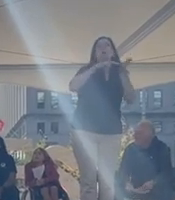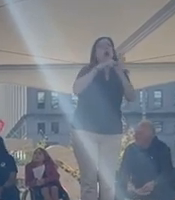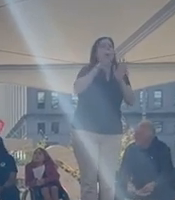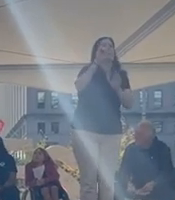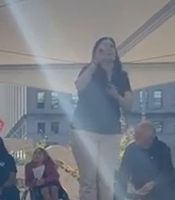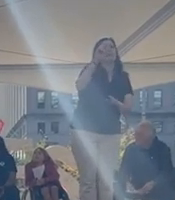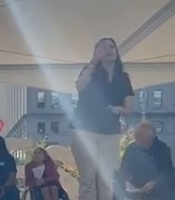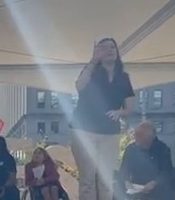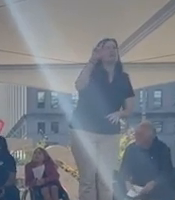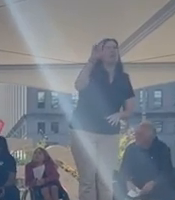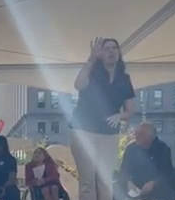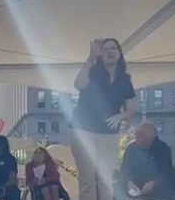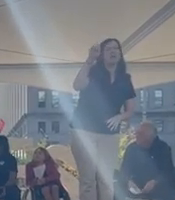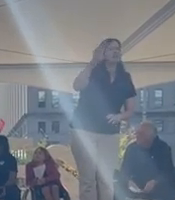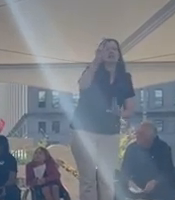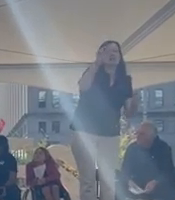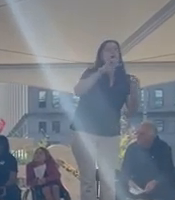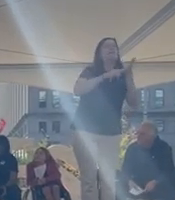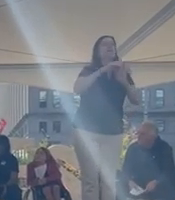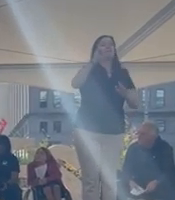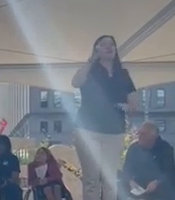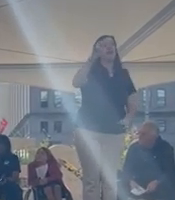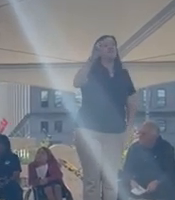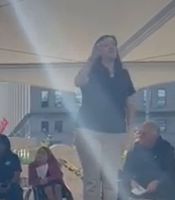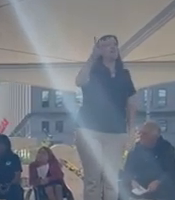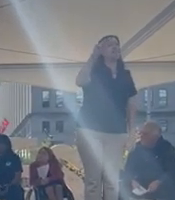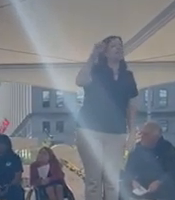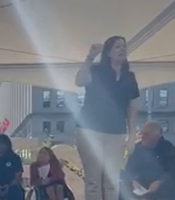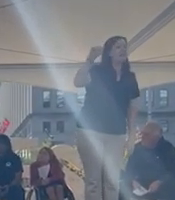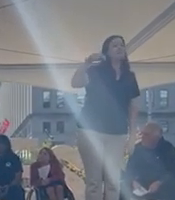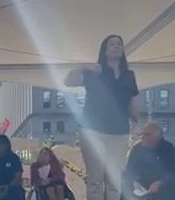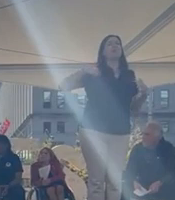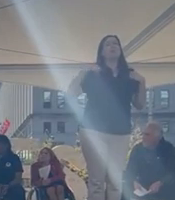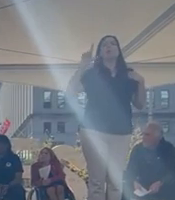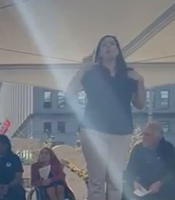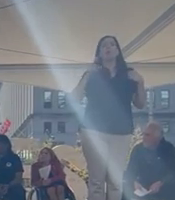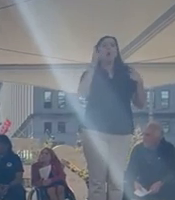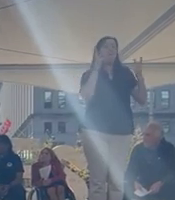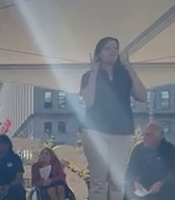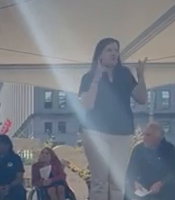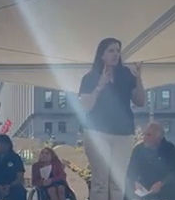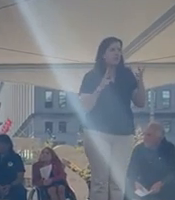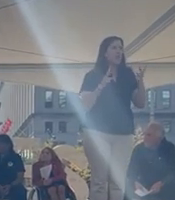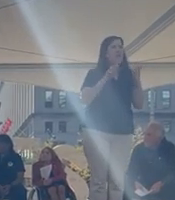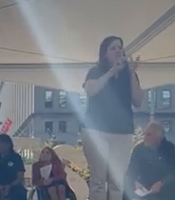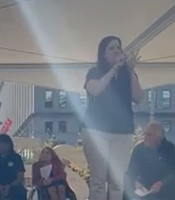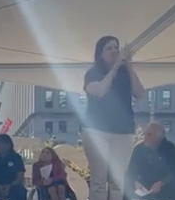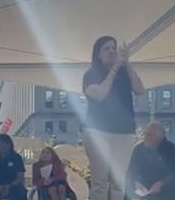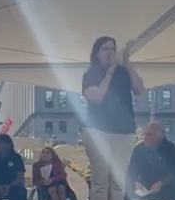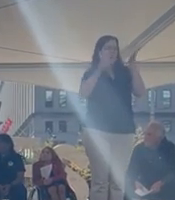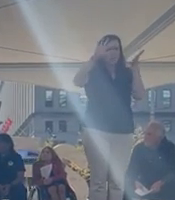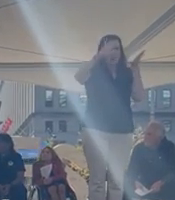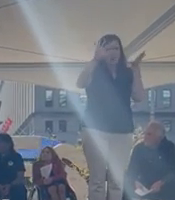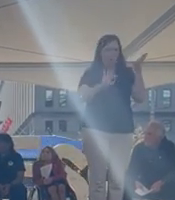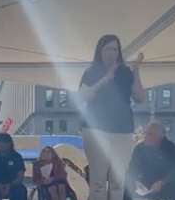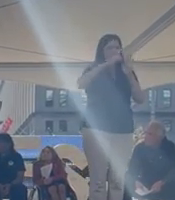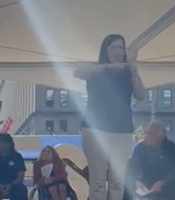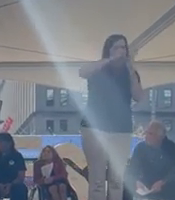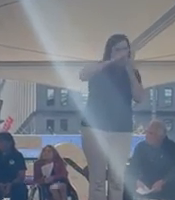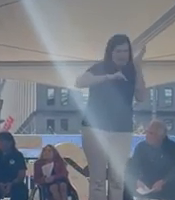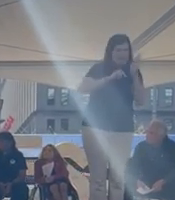excellence, it's for Evelina. I'm a low vision finger painting textural